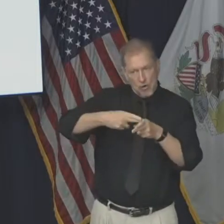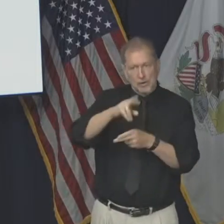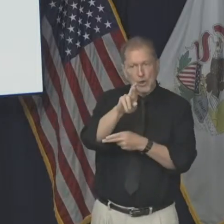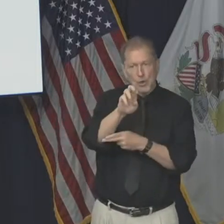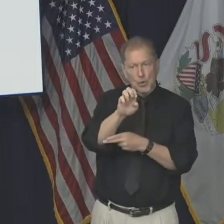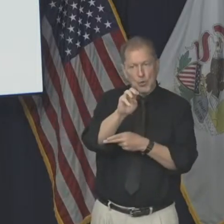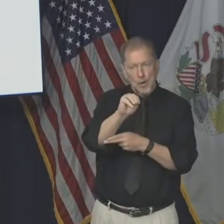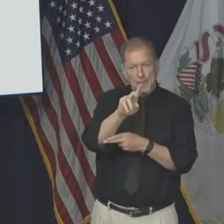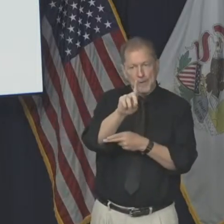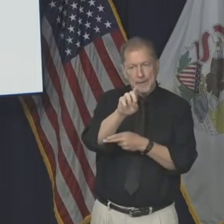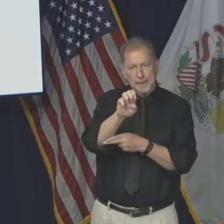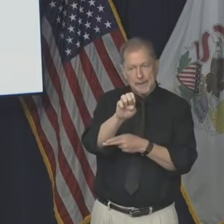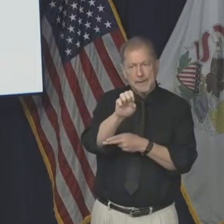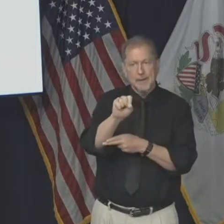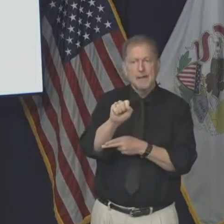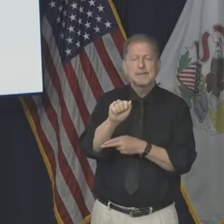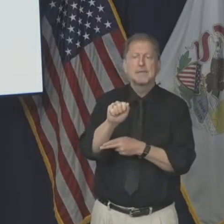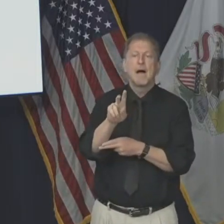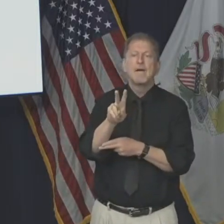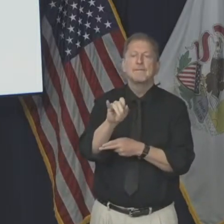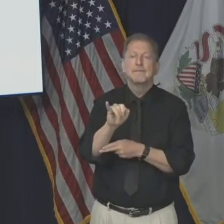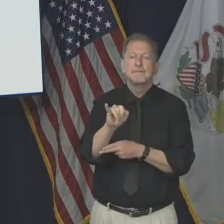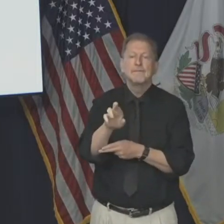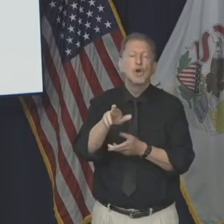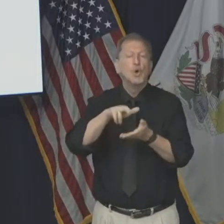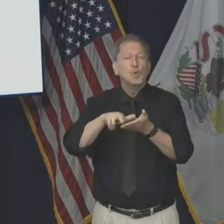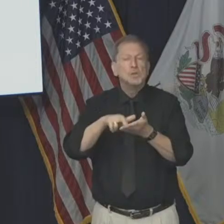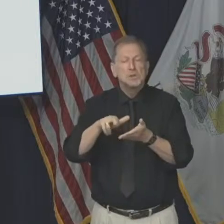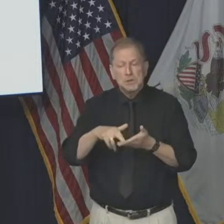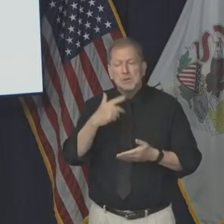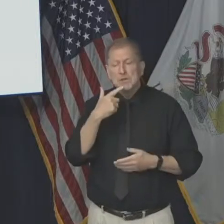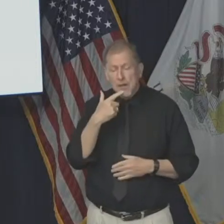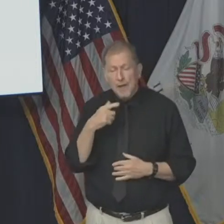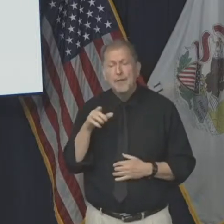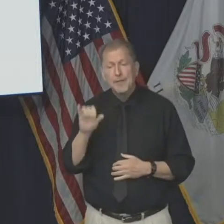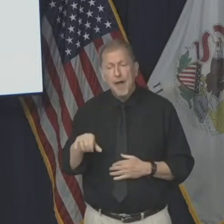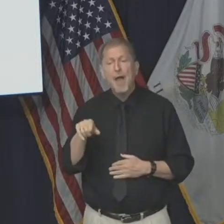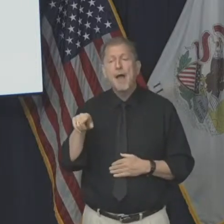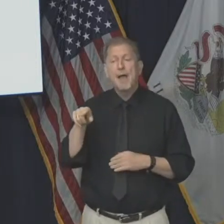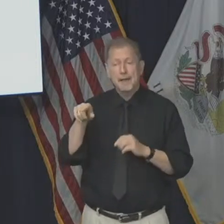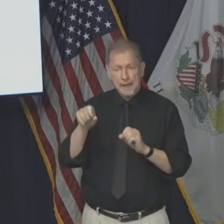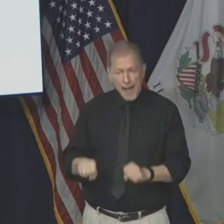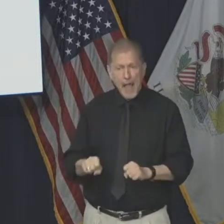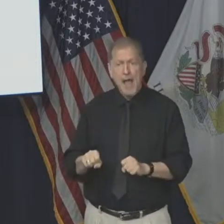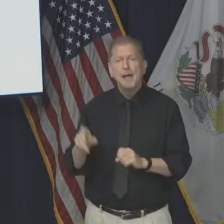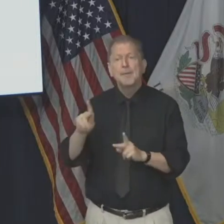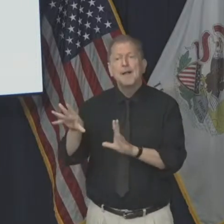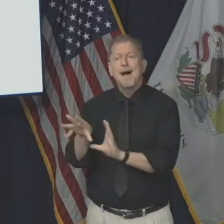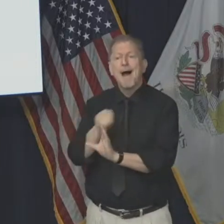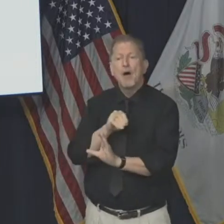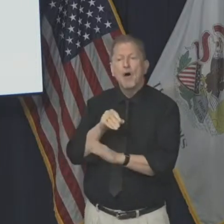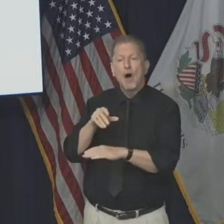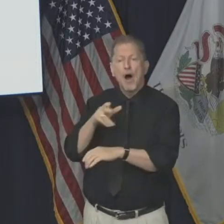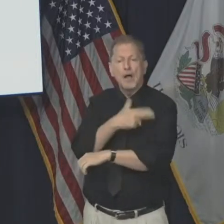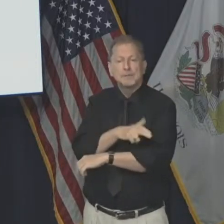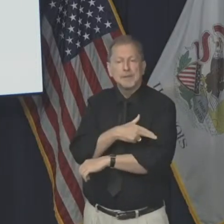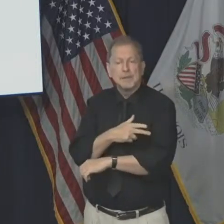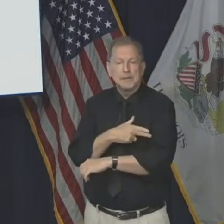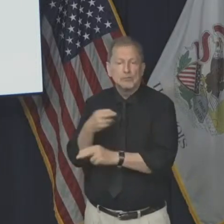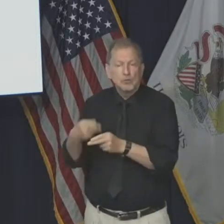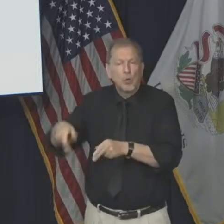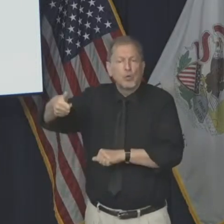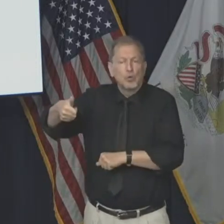listed as a treatment we have seen from the studies that it decreases the days of hospitalization. So it's